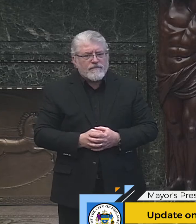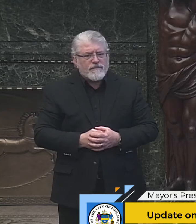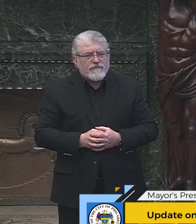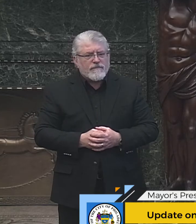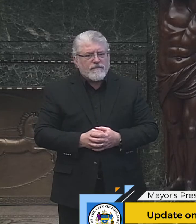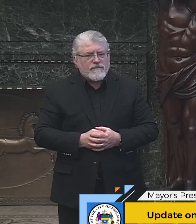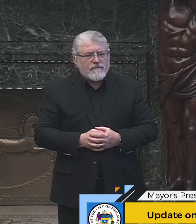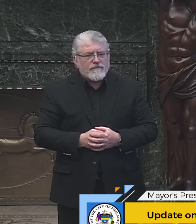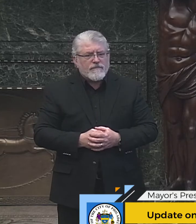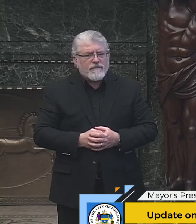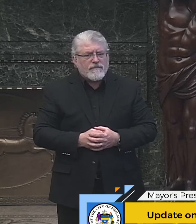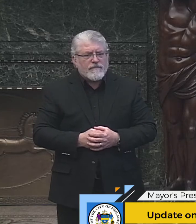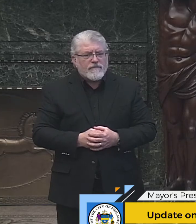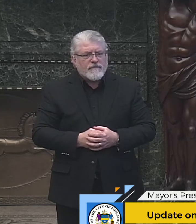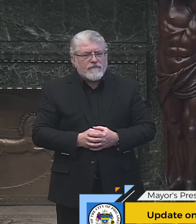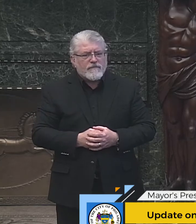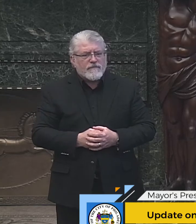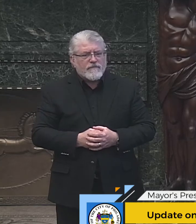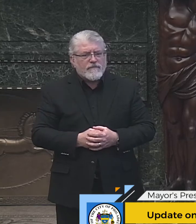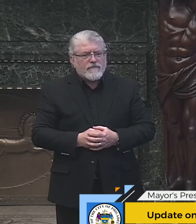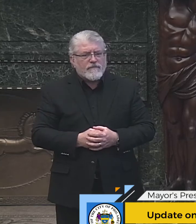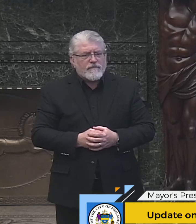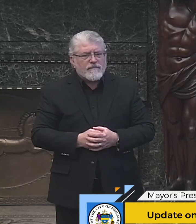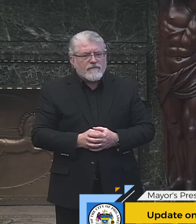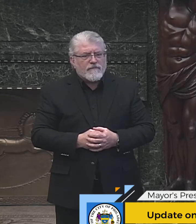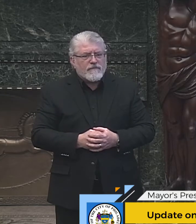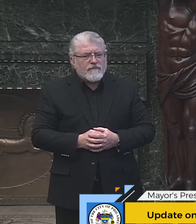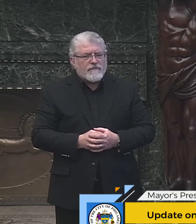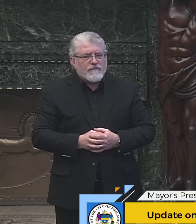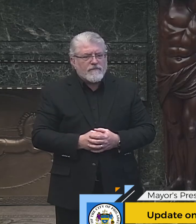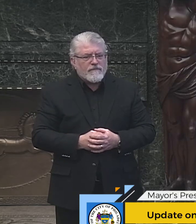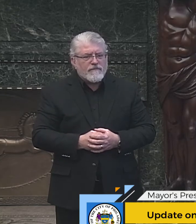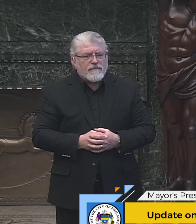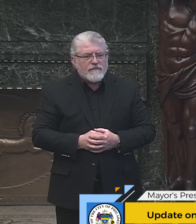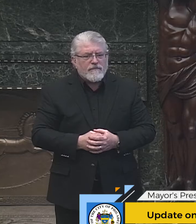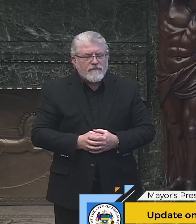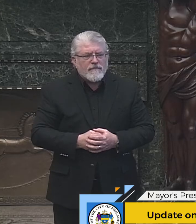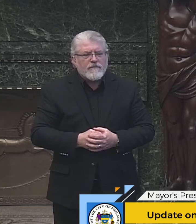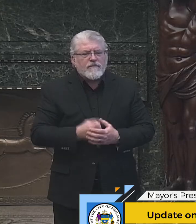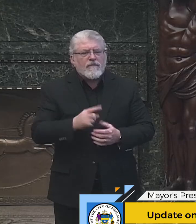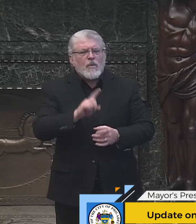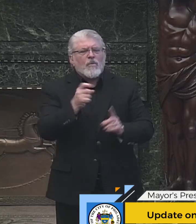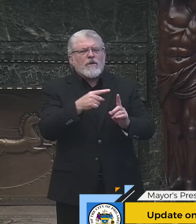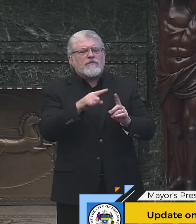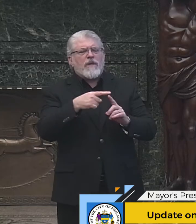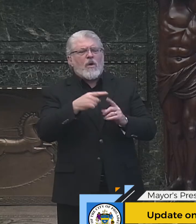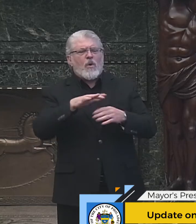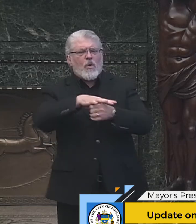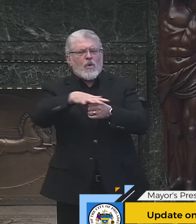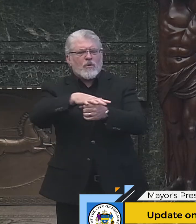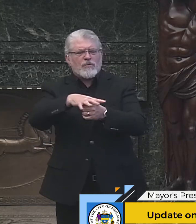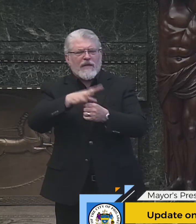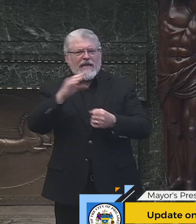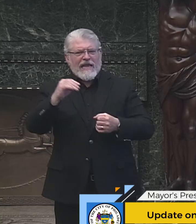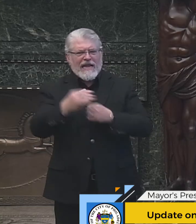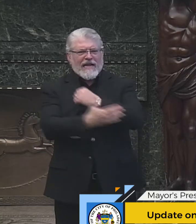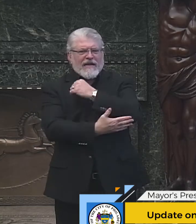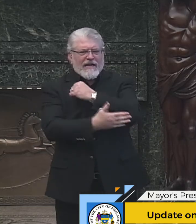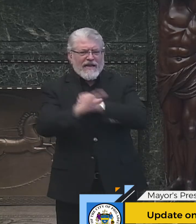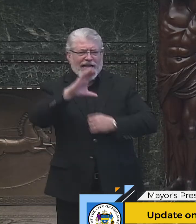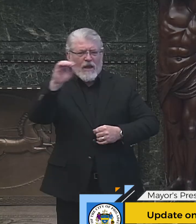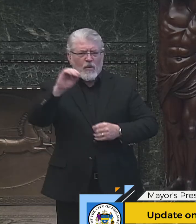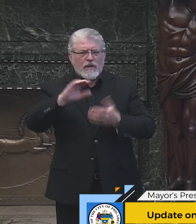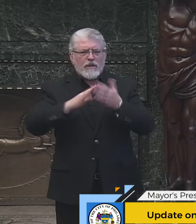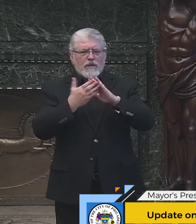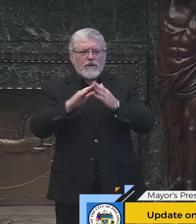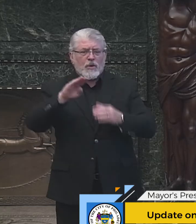stuff. One, has anyone heard anything about the possibility of moving back or canceling, or